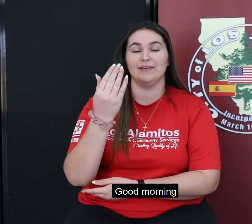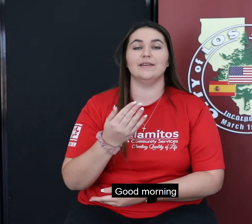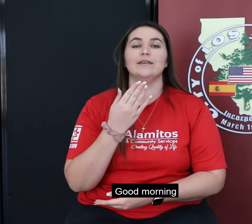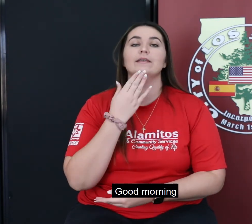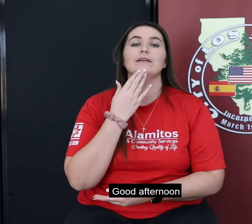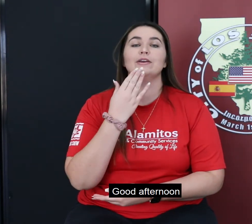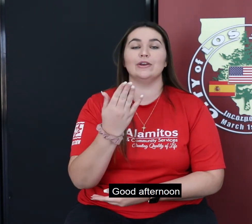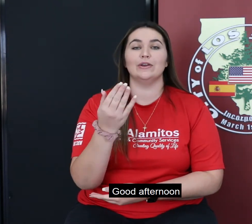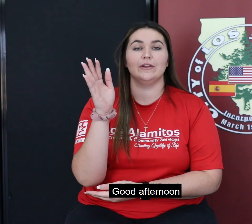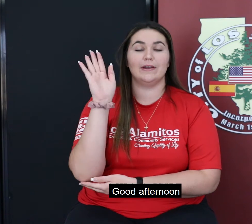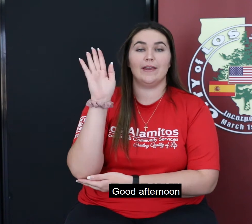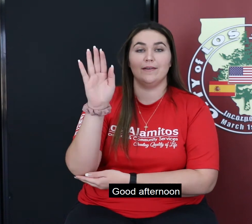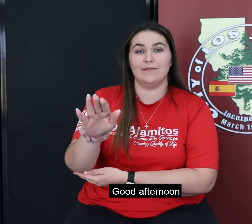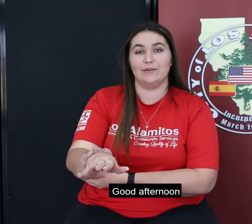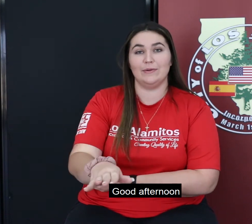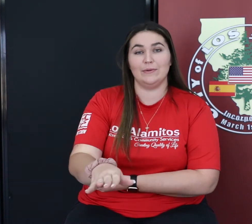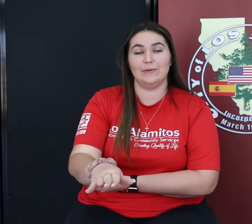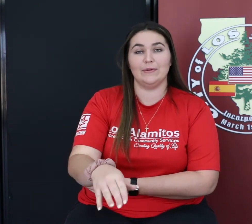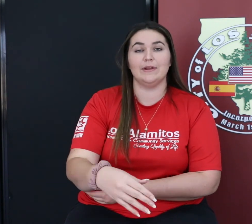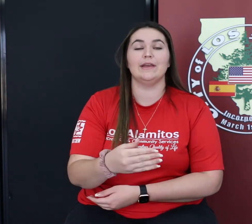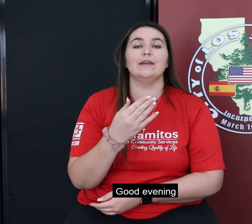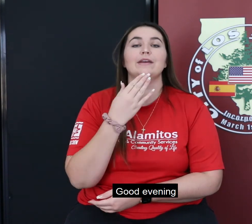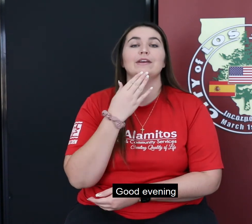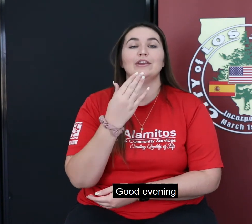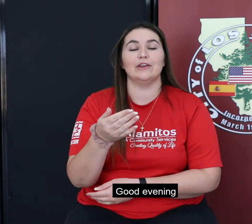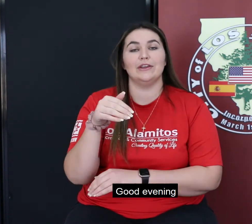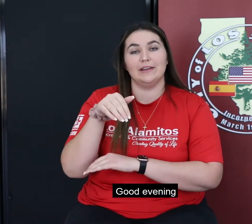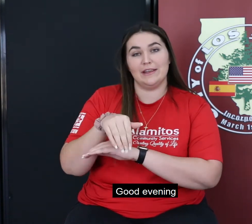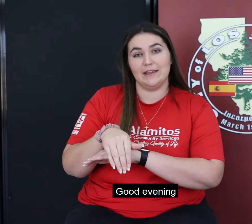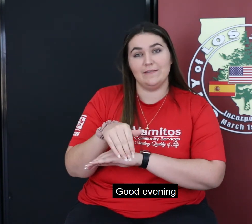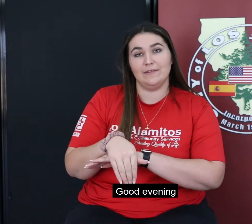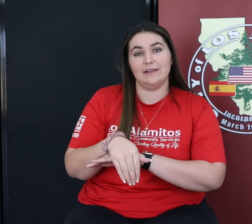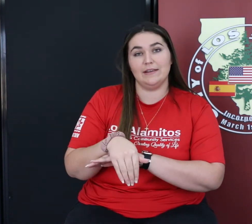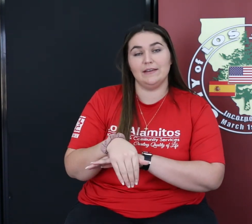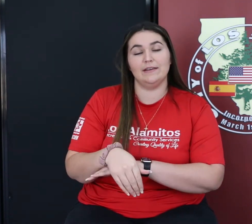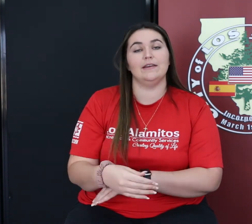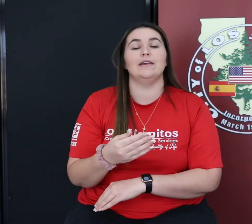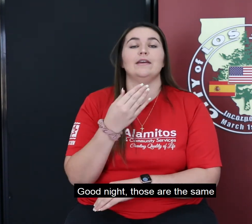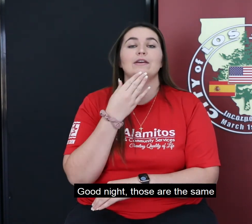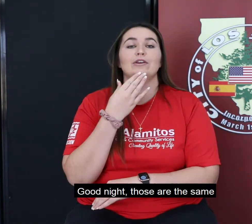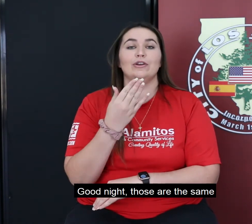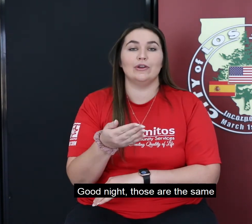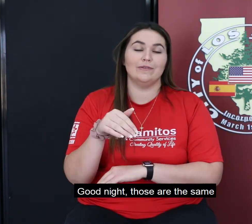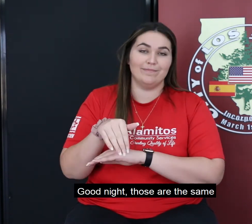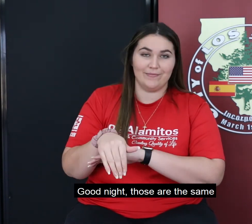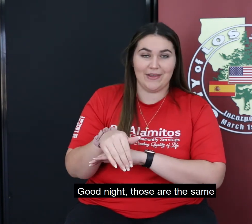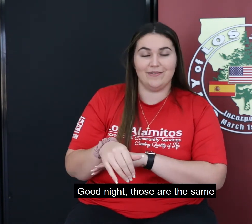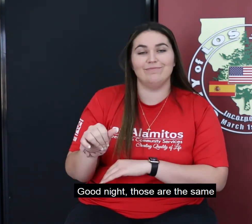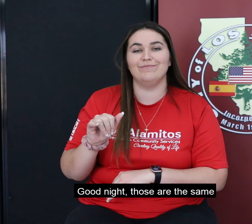good afternoon, good evening, good night. Those are the same.